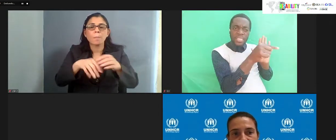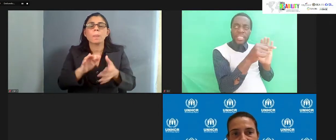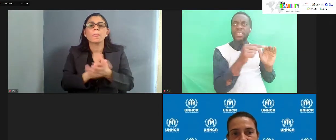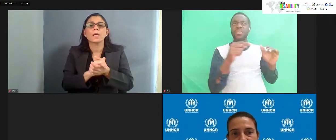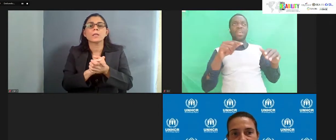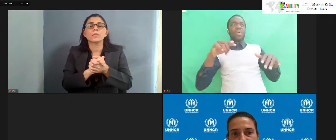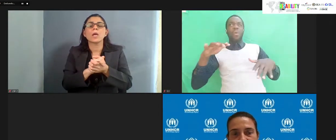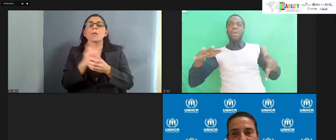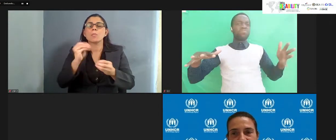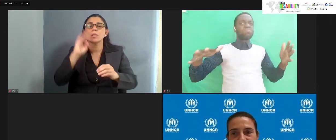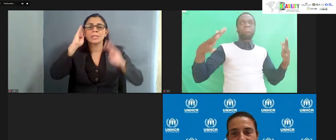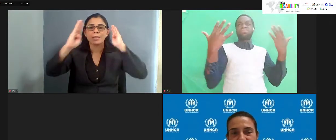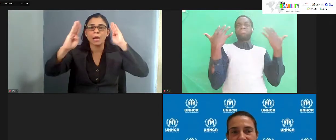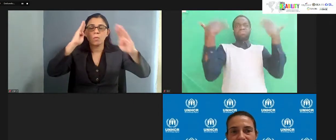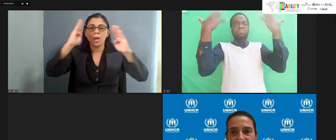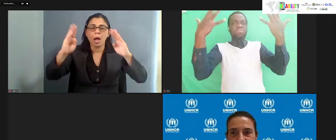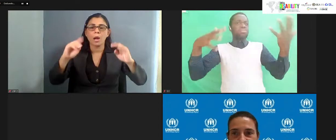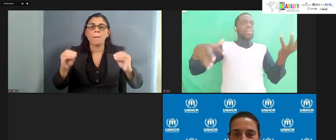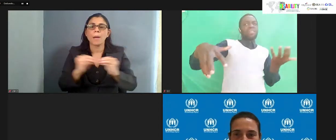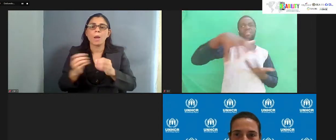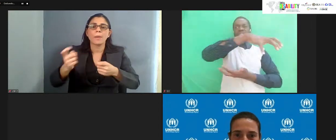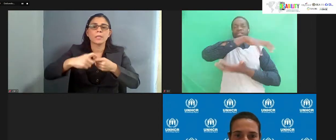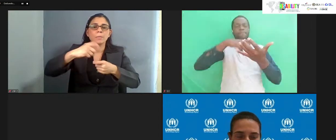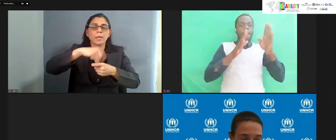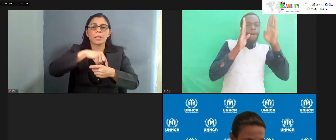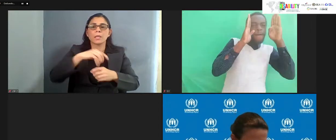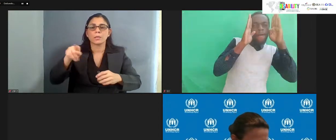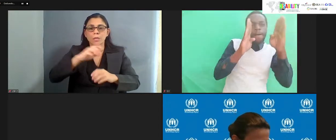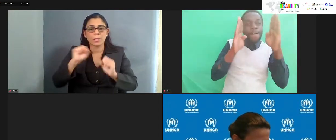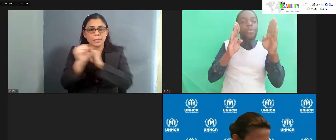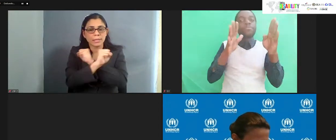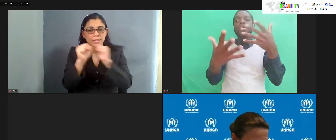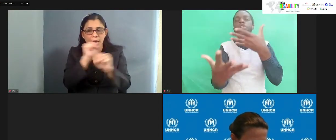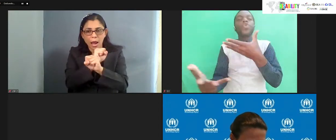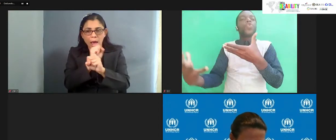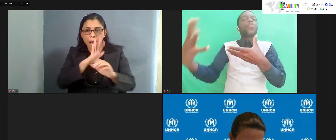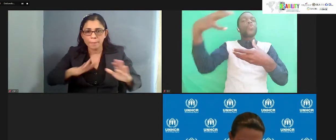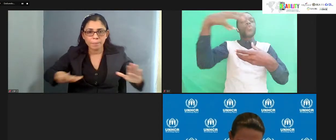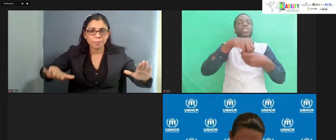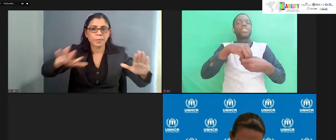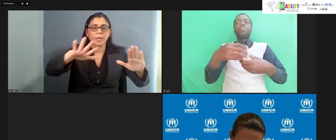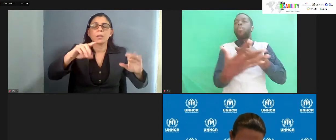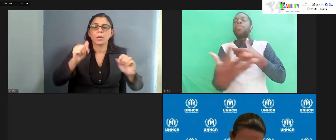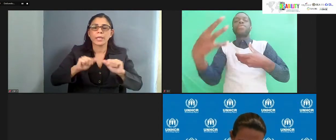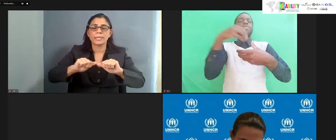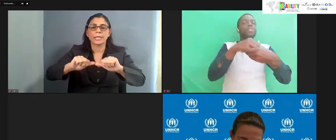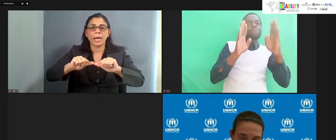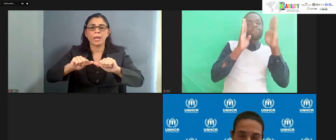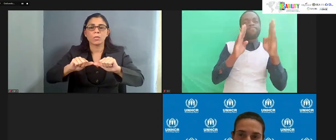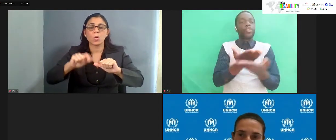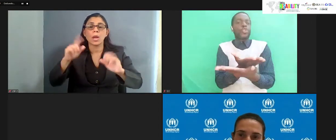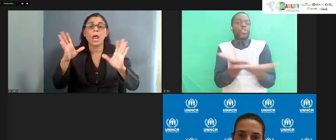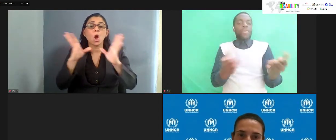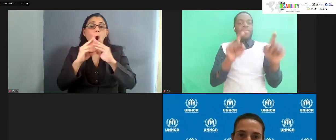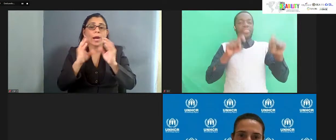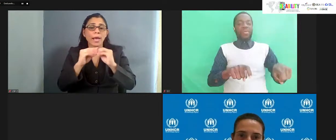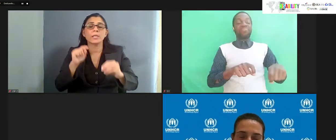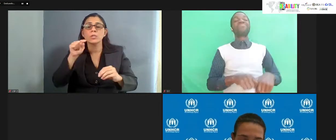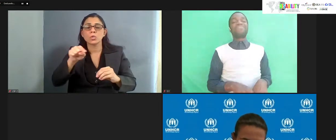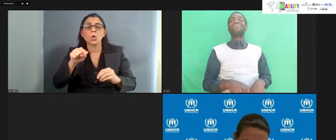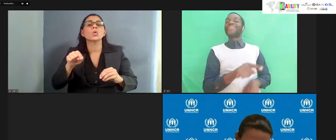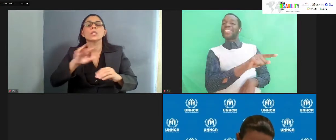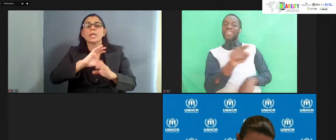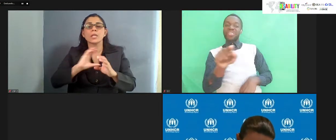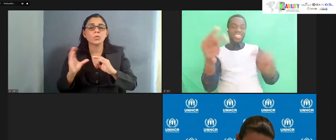of the inclusive risk promotion so i would like to agree the participants in the room those following these